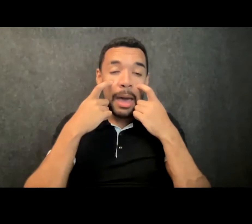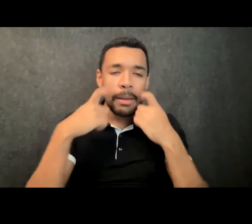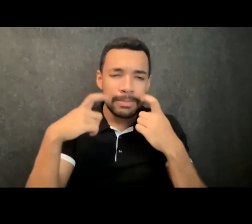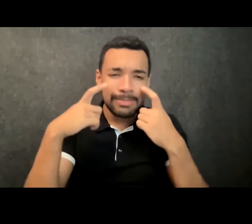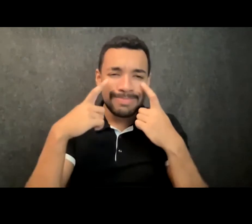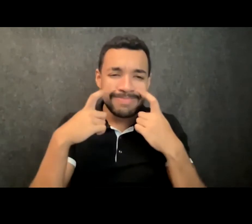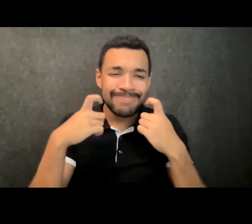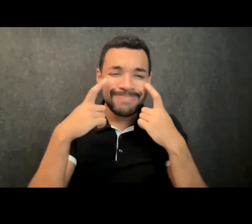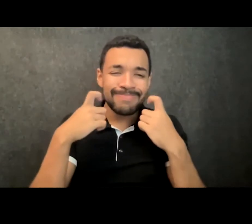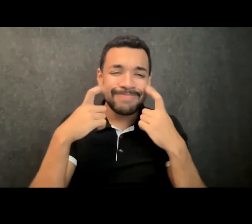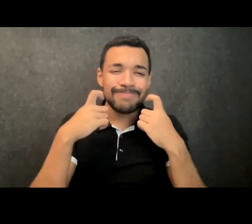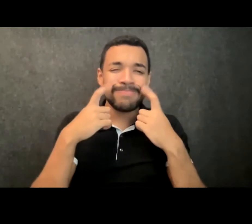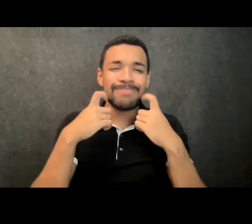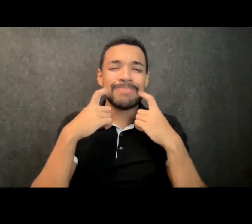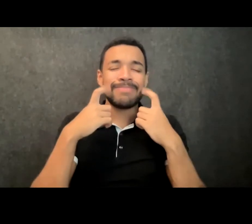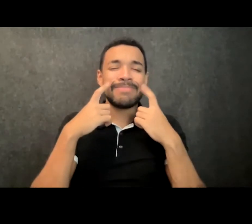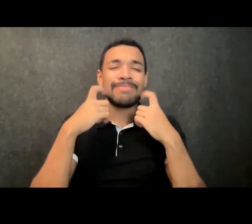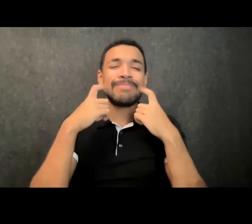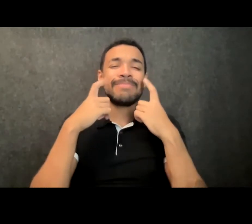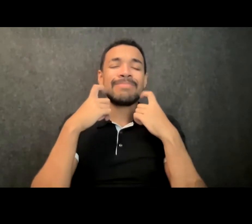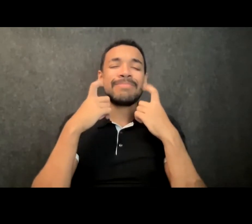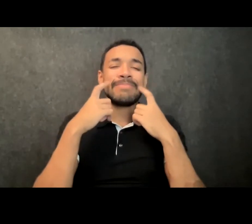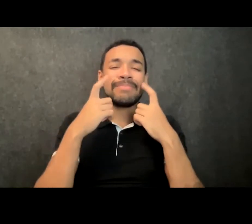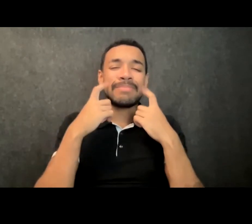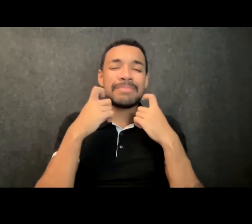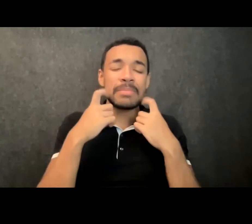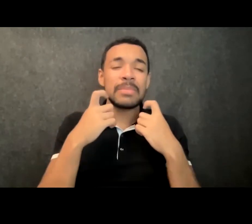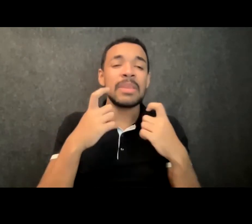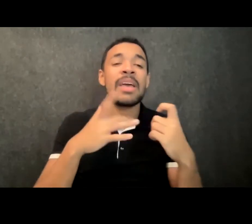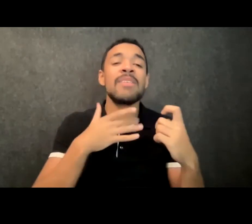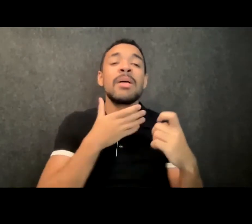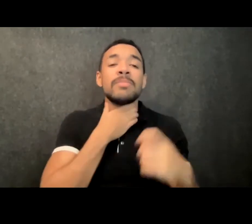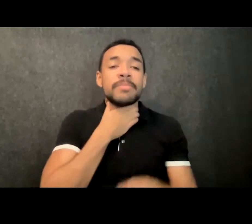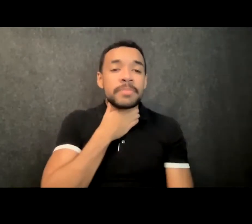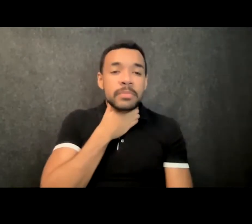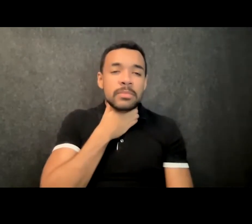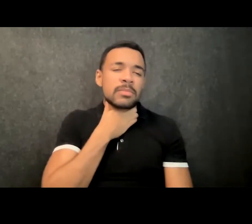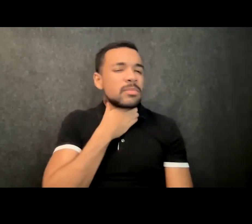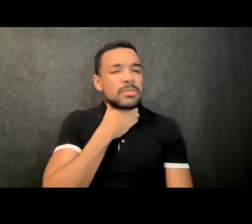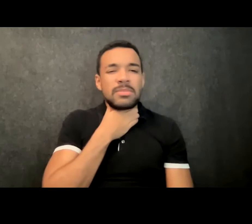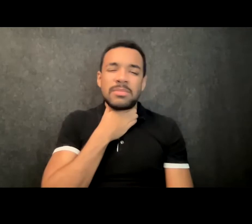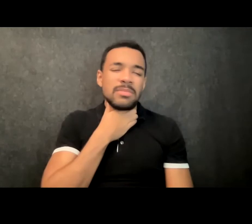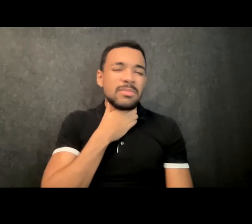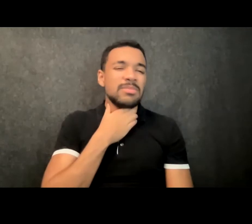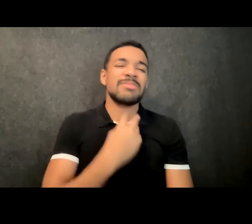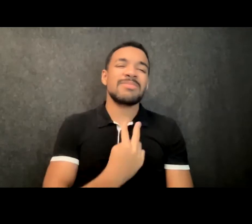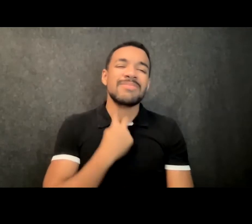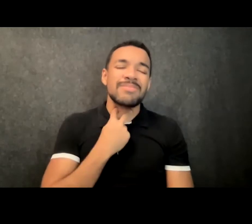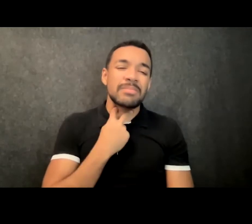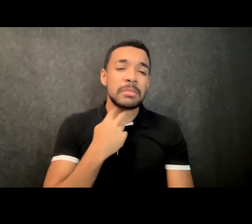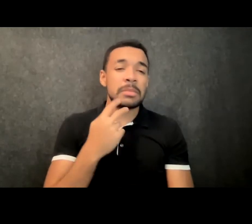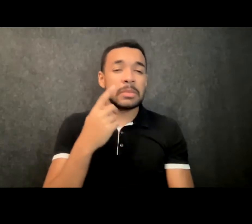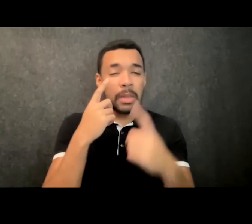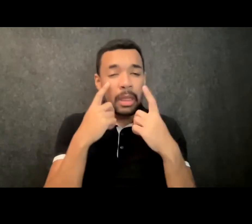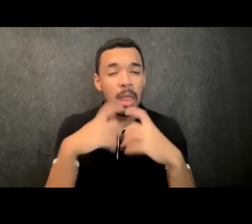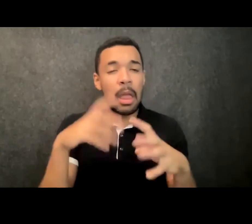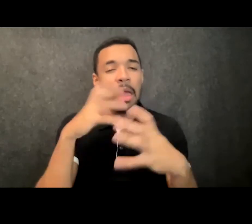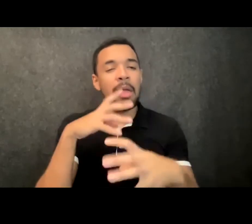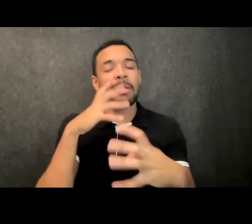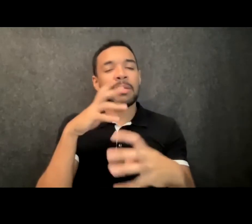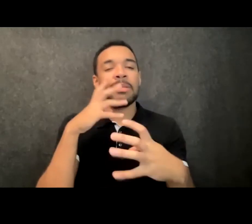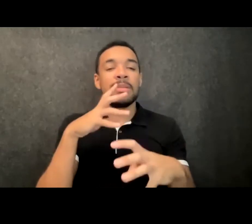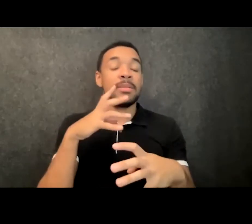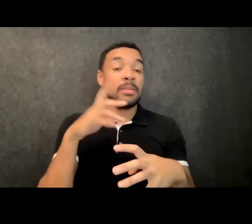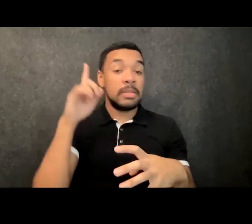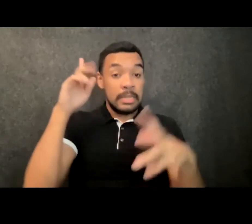my throat felt caught against my skin. Crystal didn't say anything. She rinsed longer than usual, her fingers